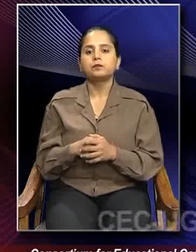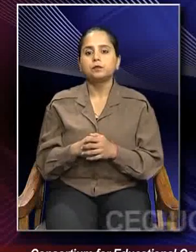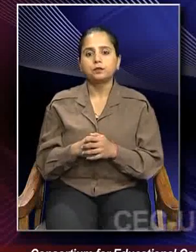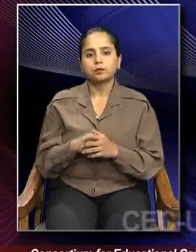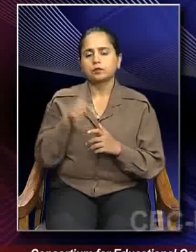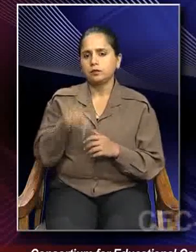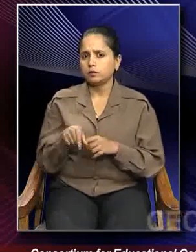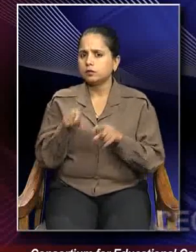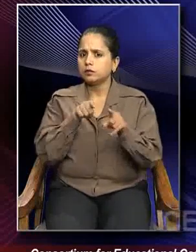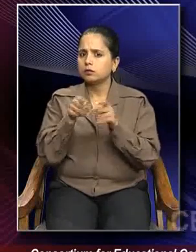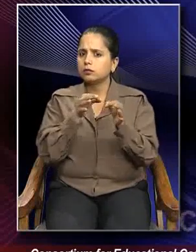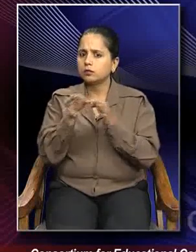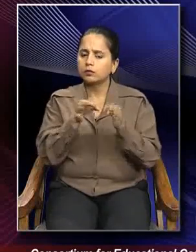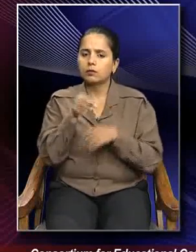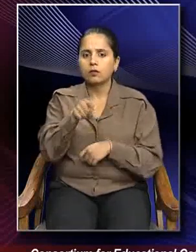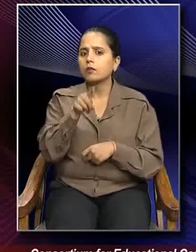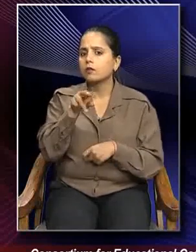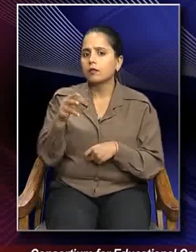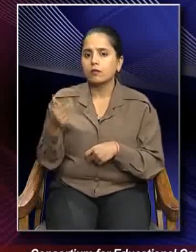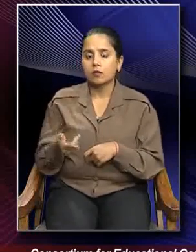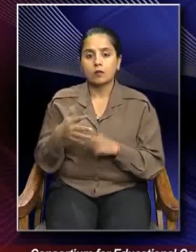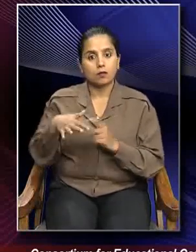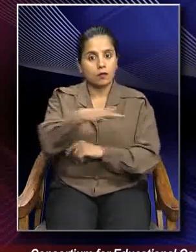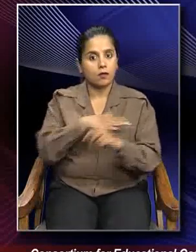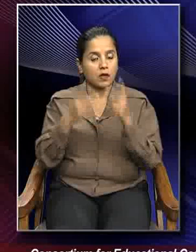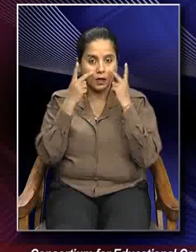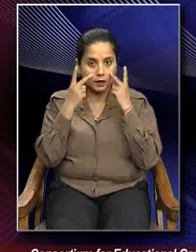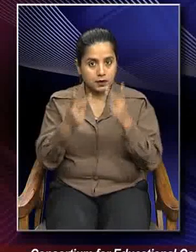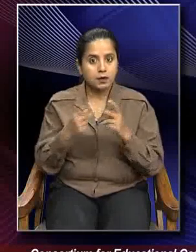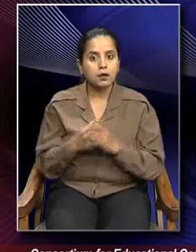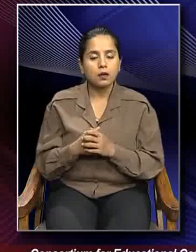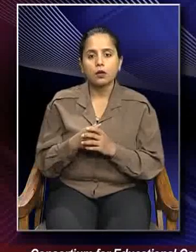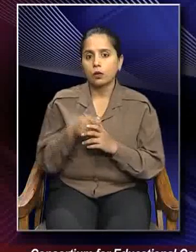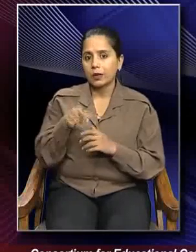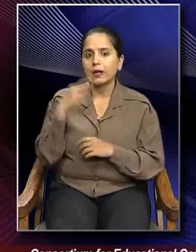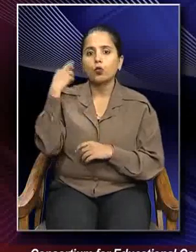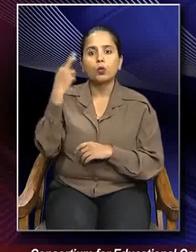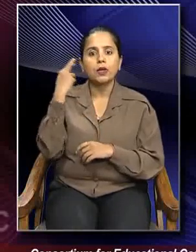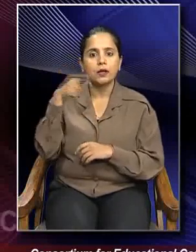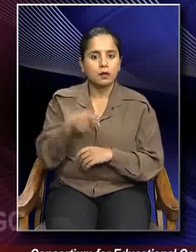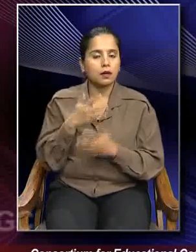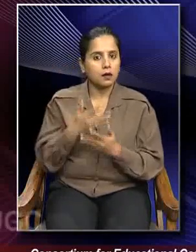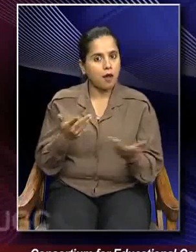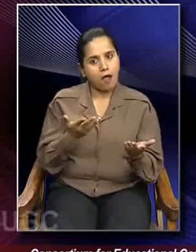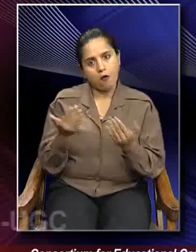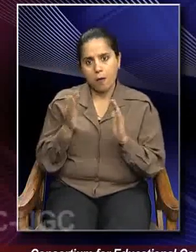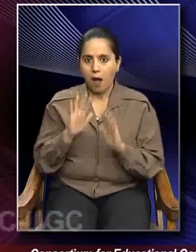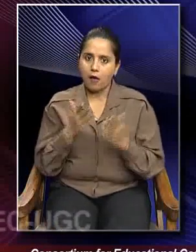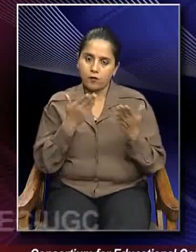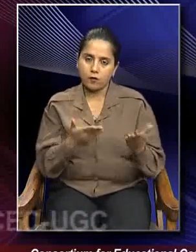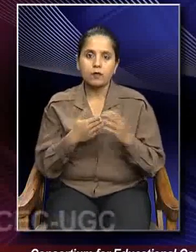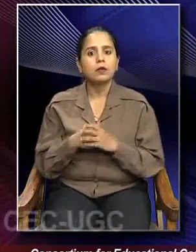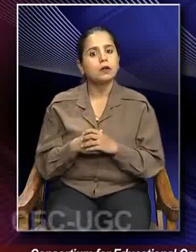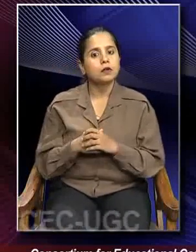So the explanation is that in such cases, though the cause substance is there